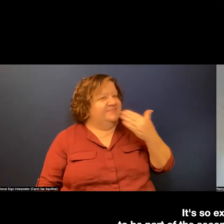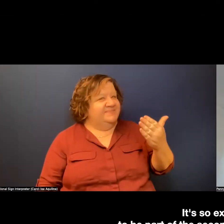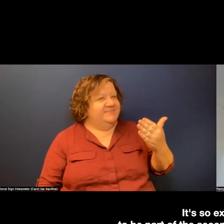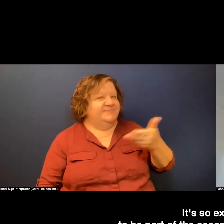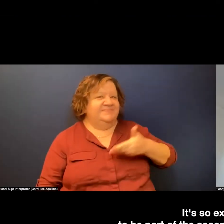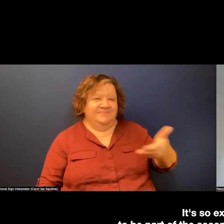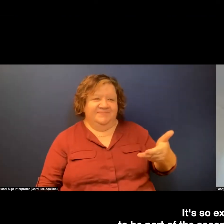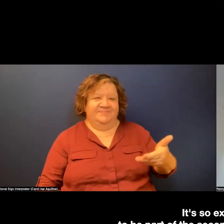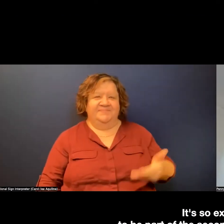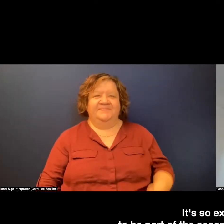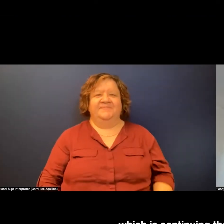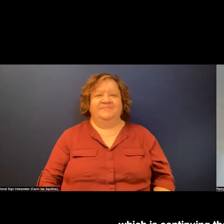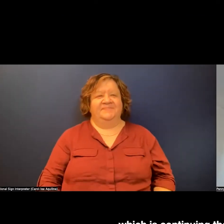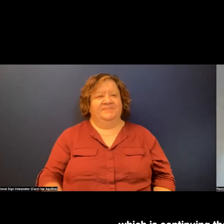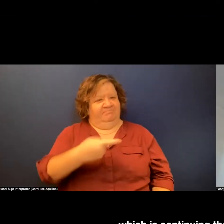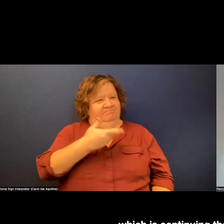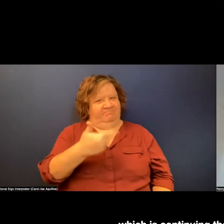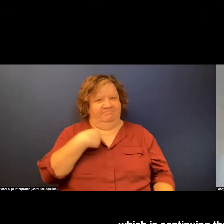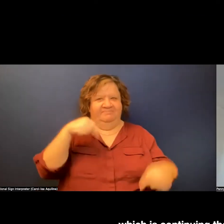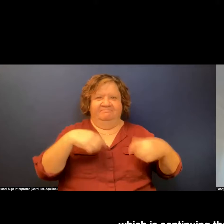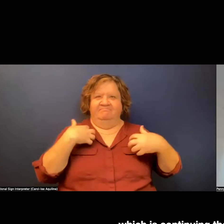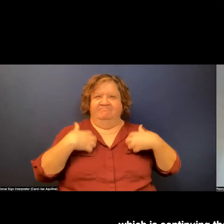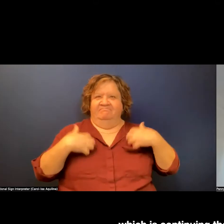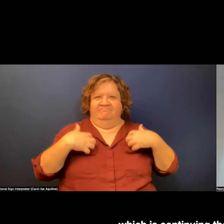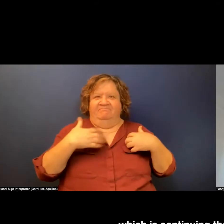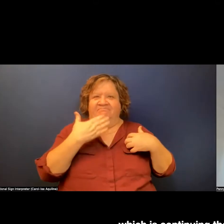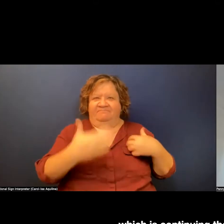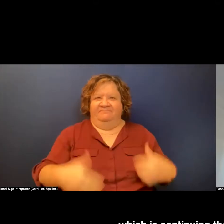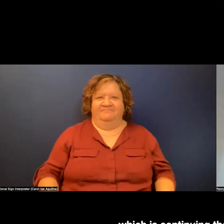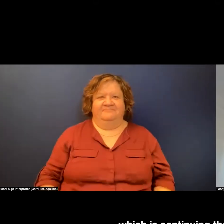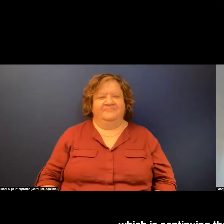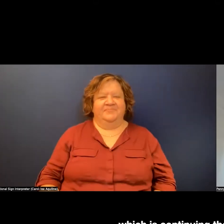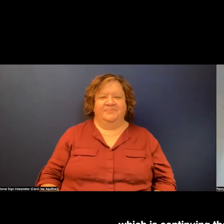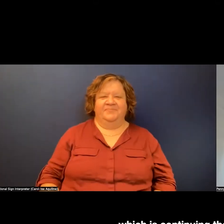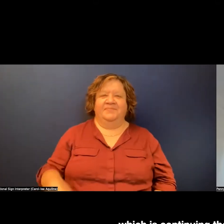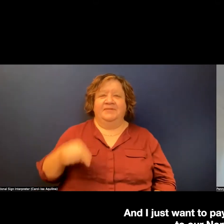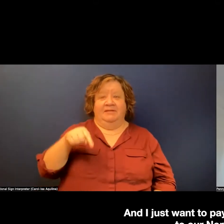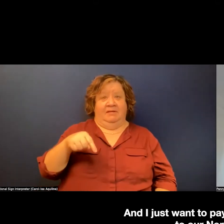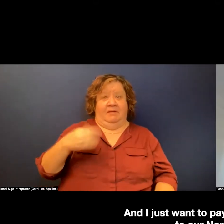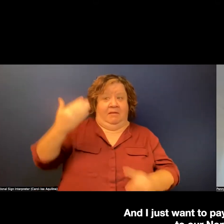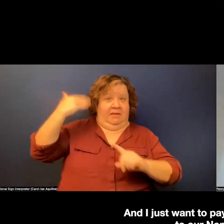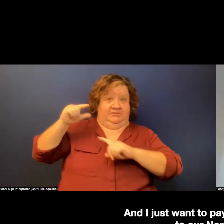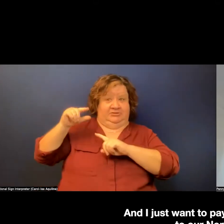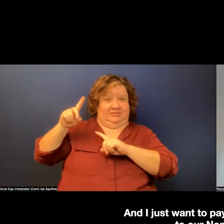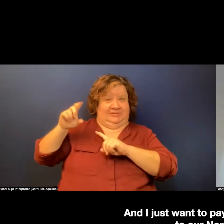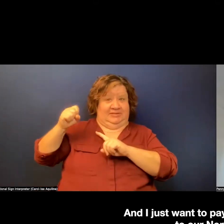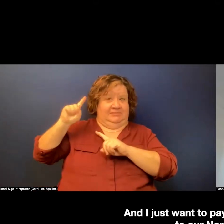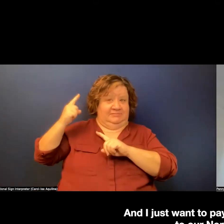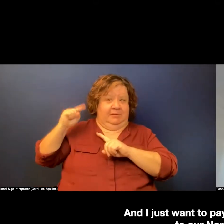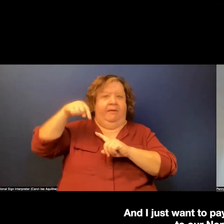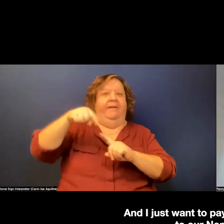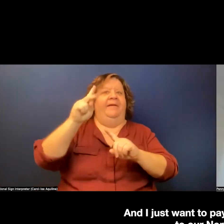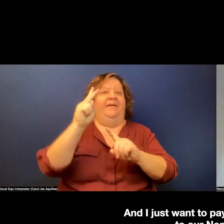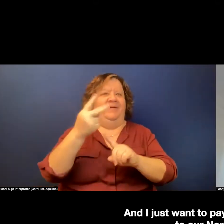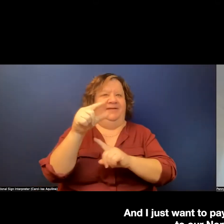of the second Global Disability Summit, which is continuing the legacy from 2018. And I just want to